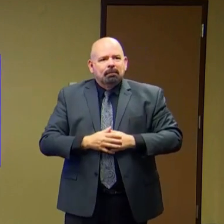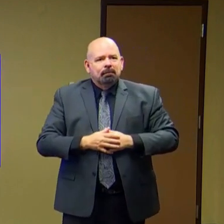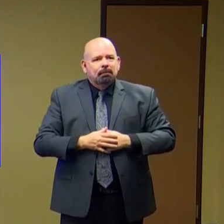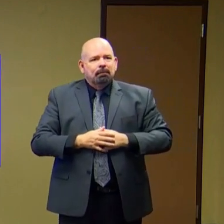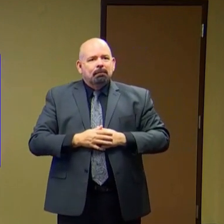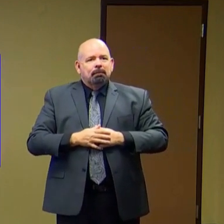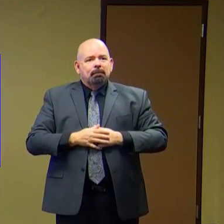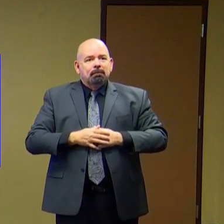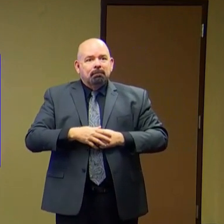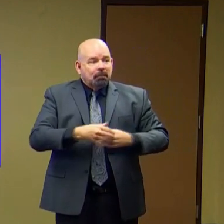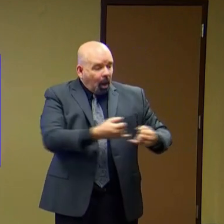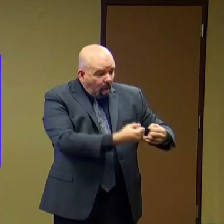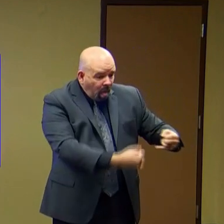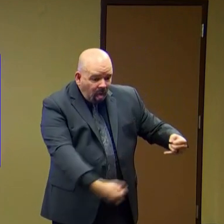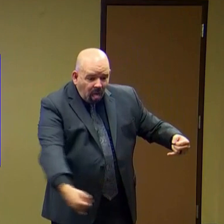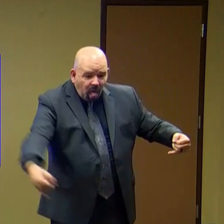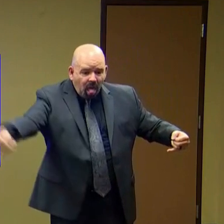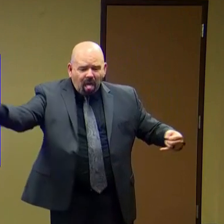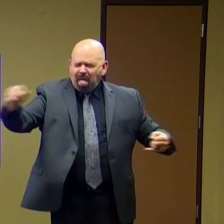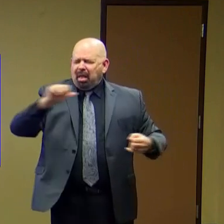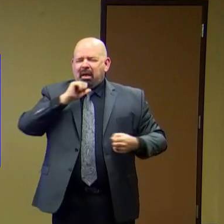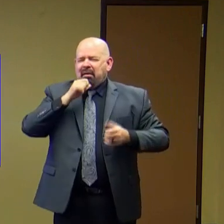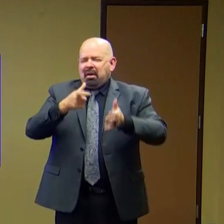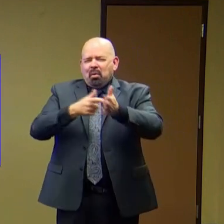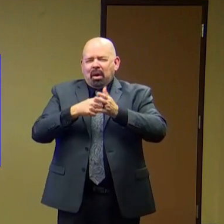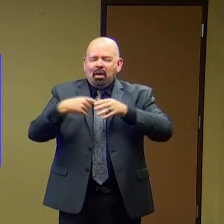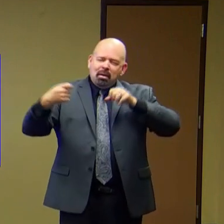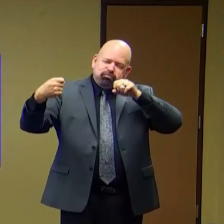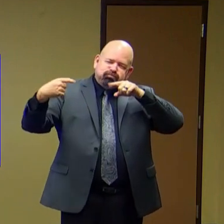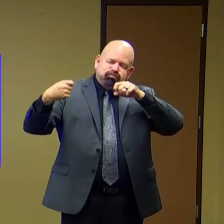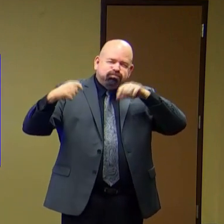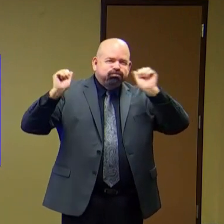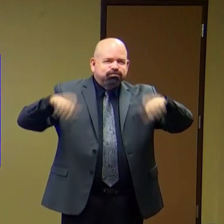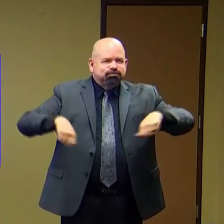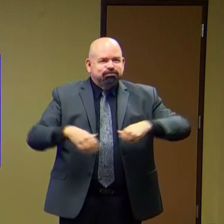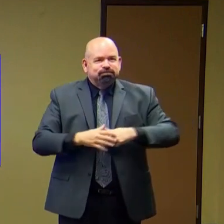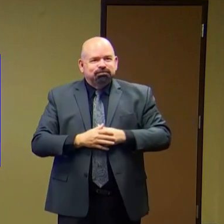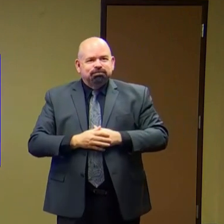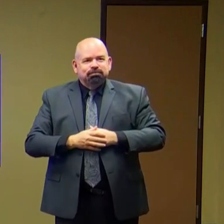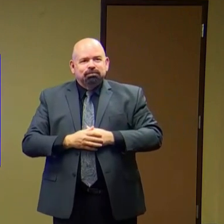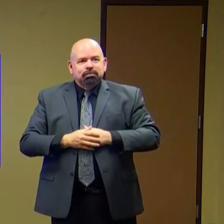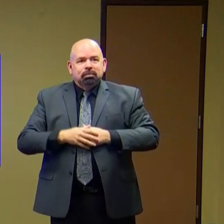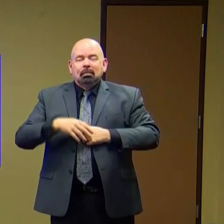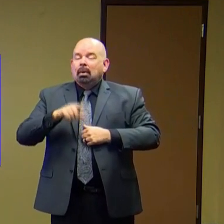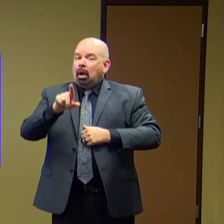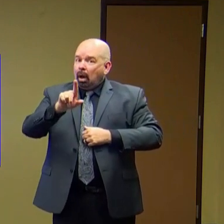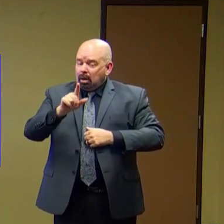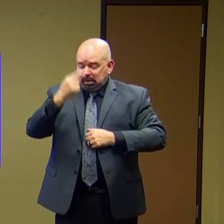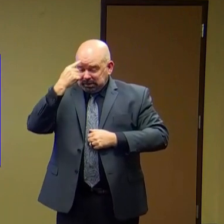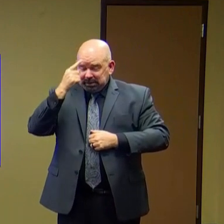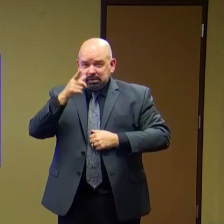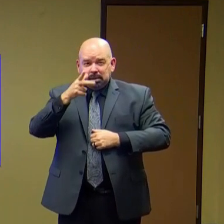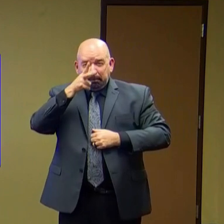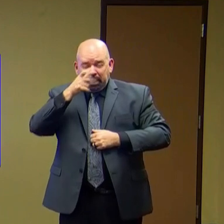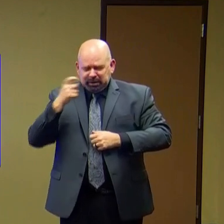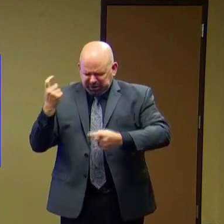you can go outside, remember your bug spray, and we strongly recommend that if you have 2 or